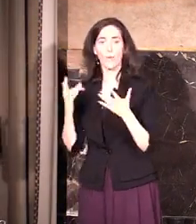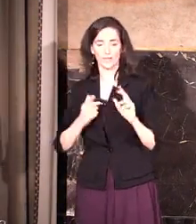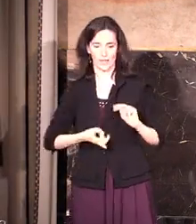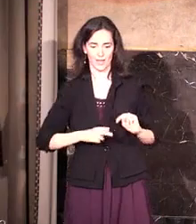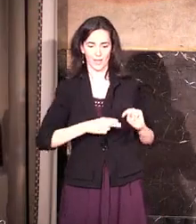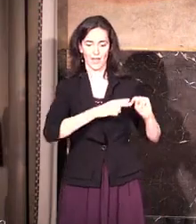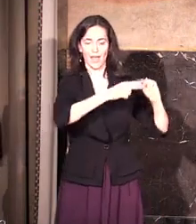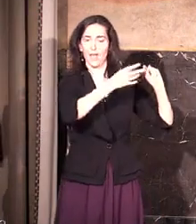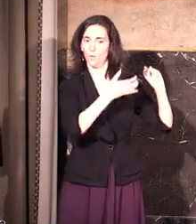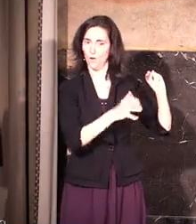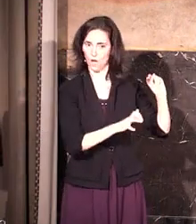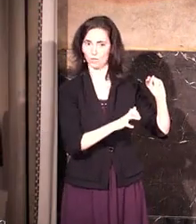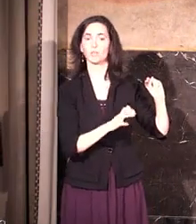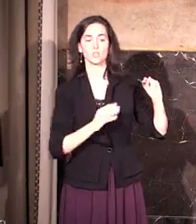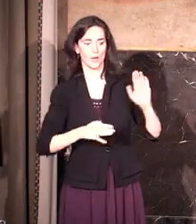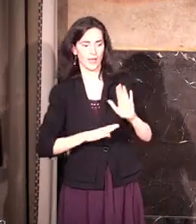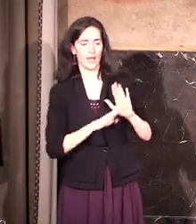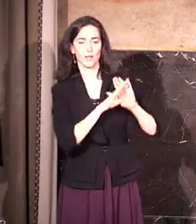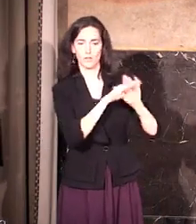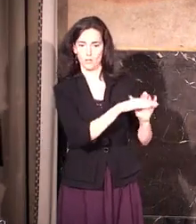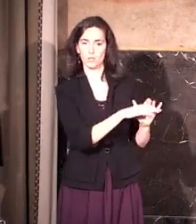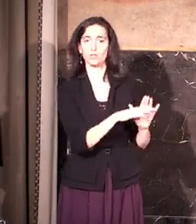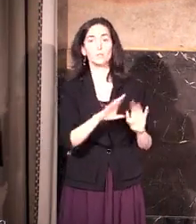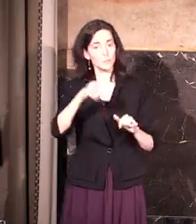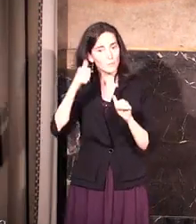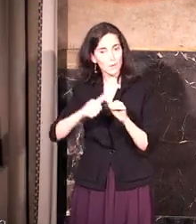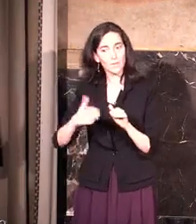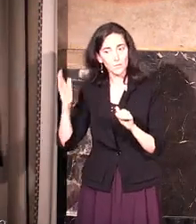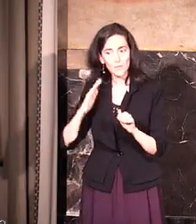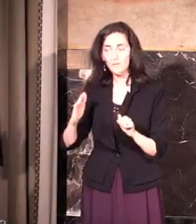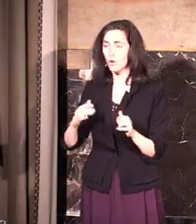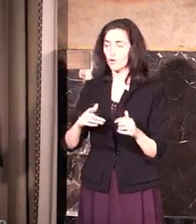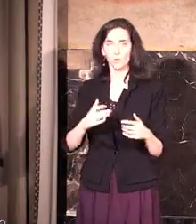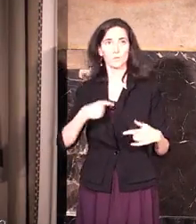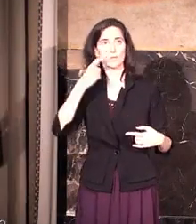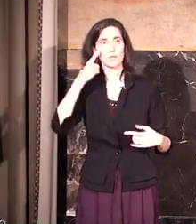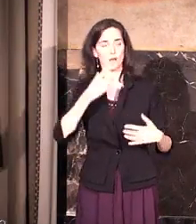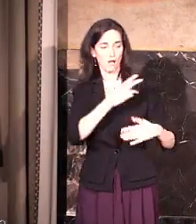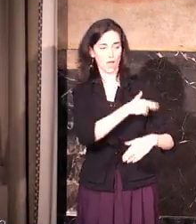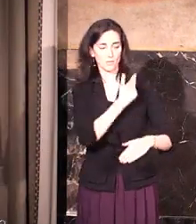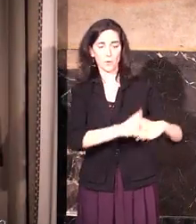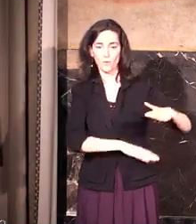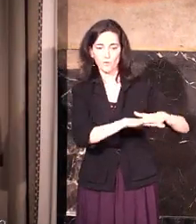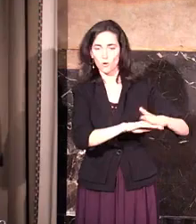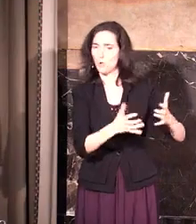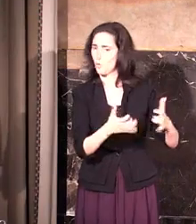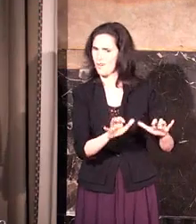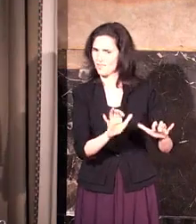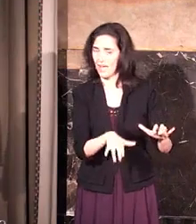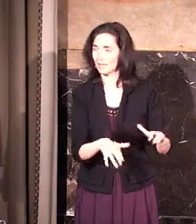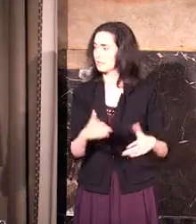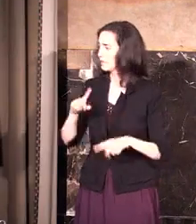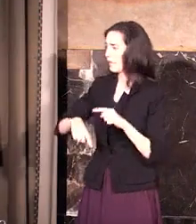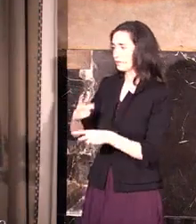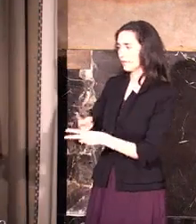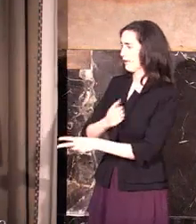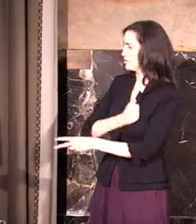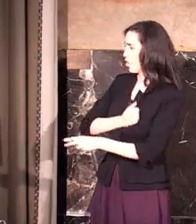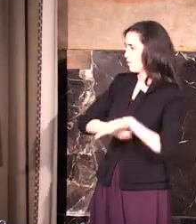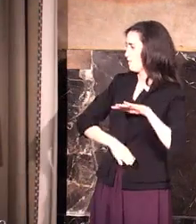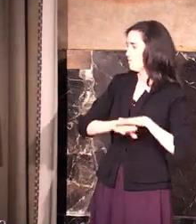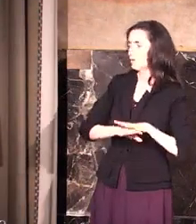want happening was to overwhelm our capacity to deliver health care. And ultimately, we brought the